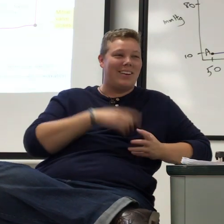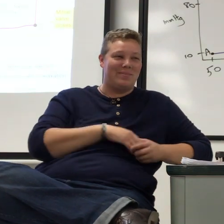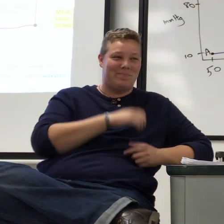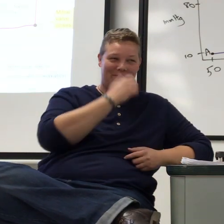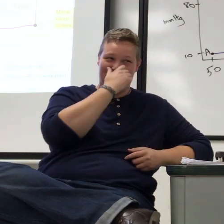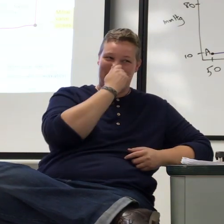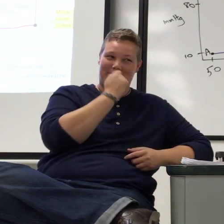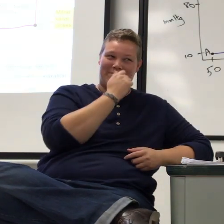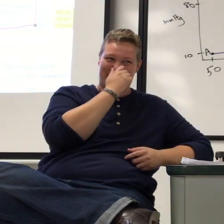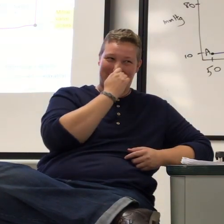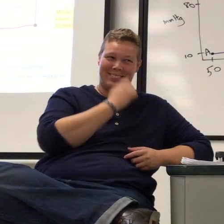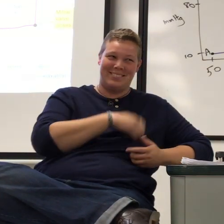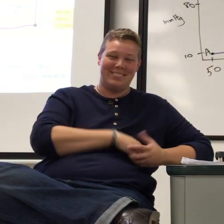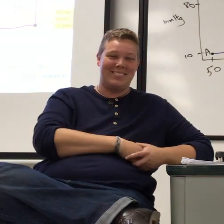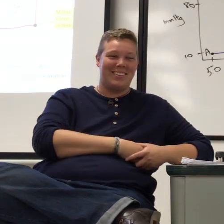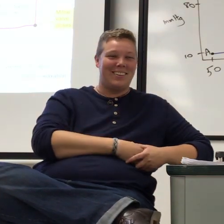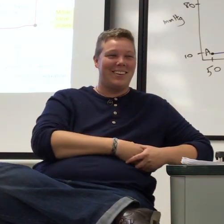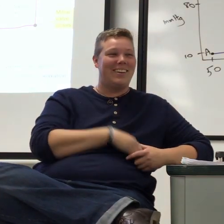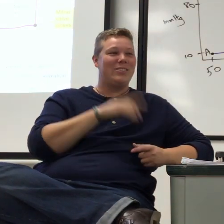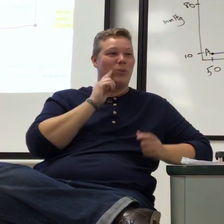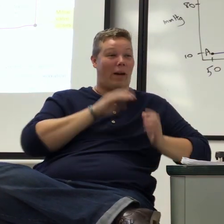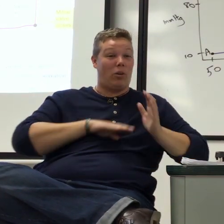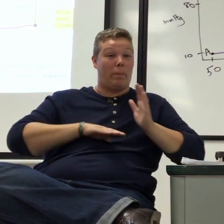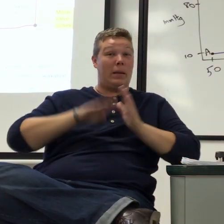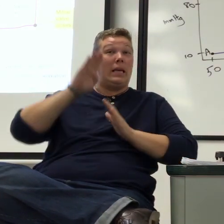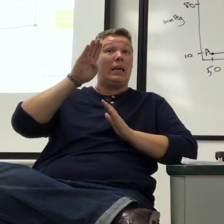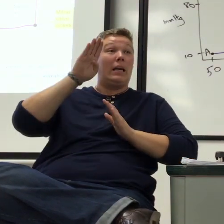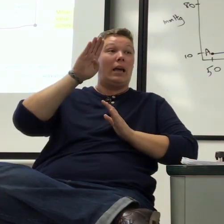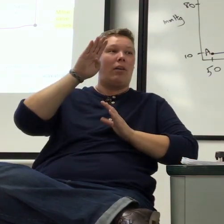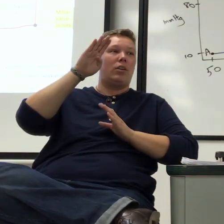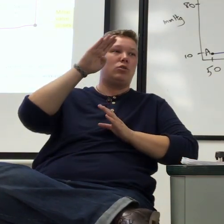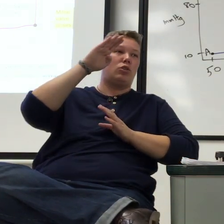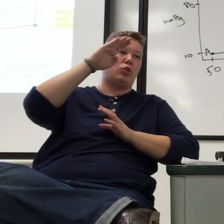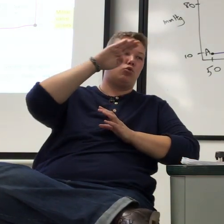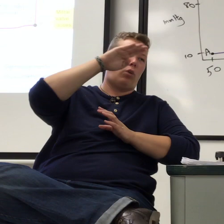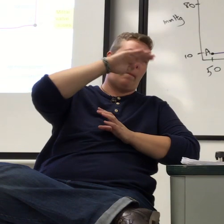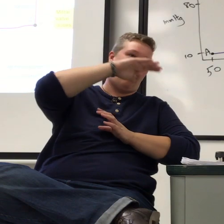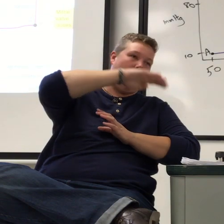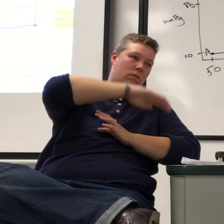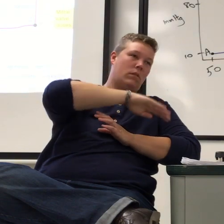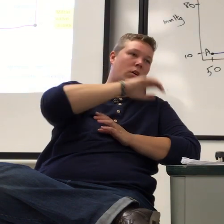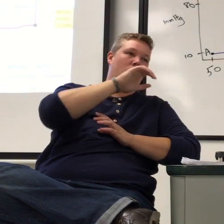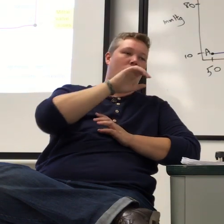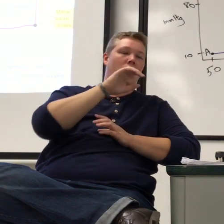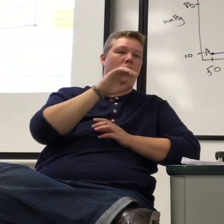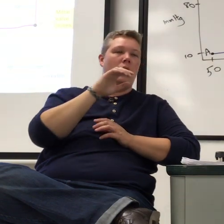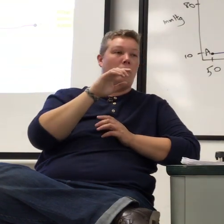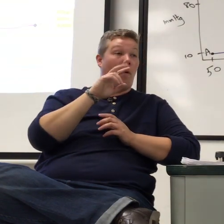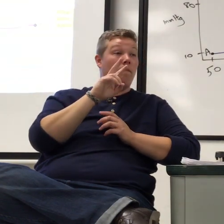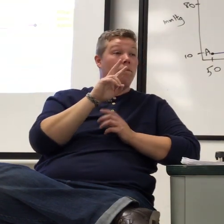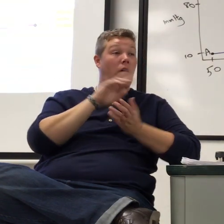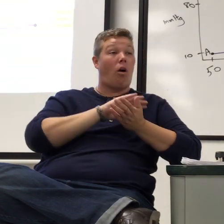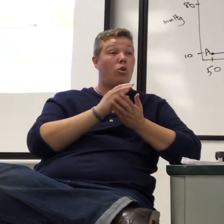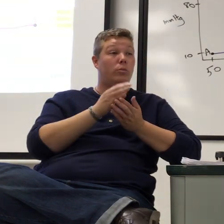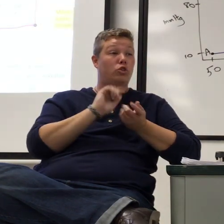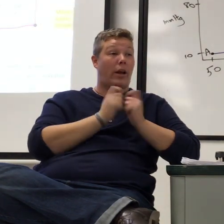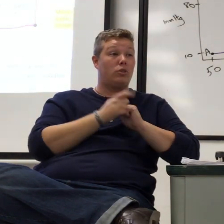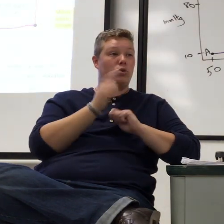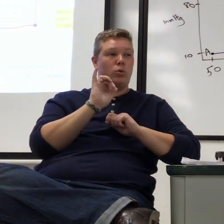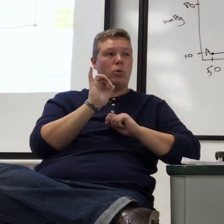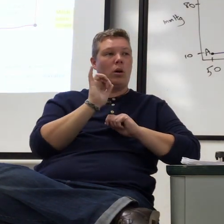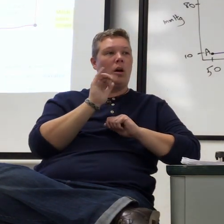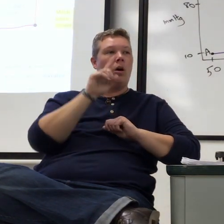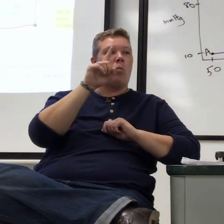So pressure changed, you got your peak and then started to drop off, and volume changed from 120